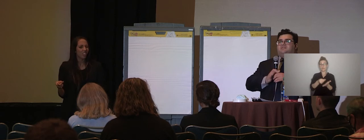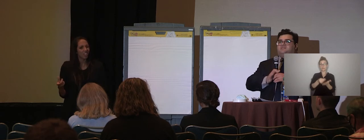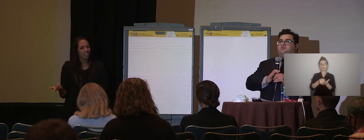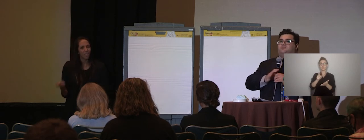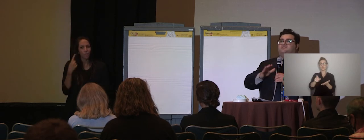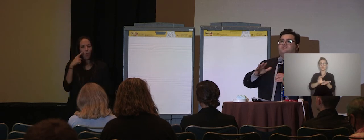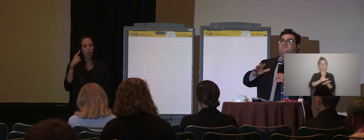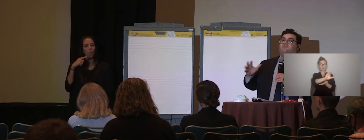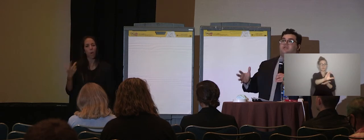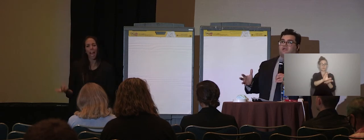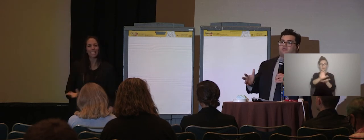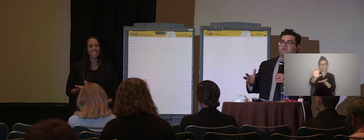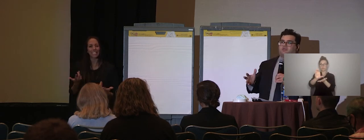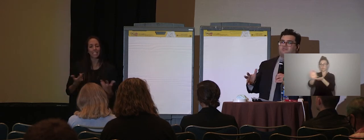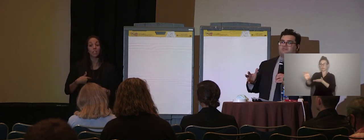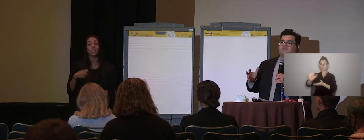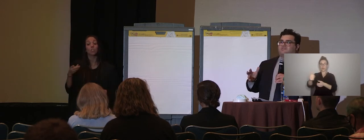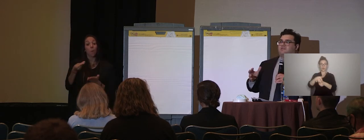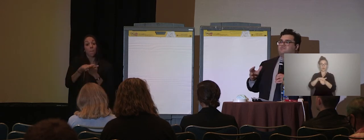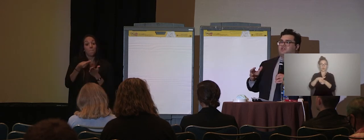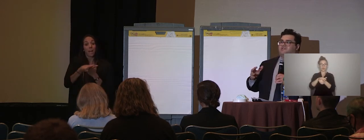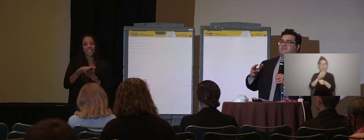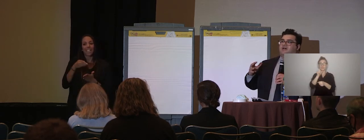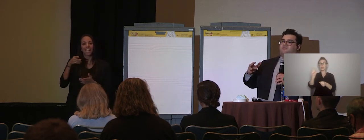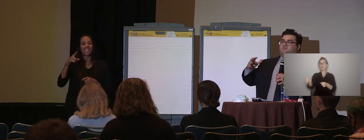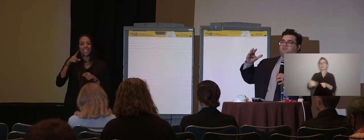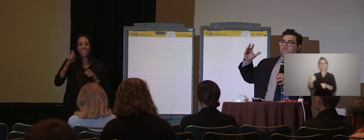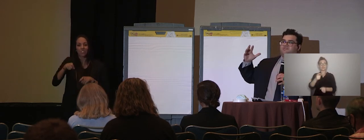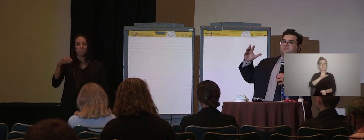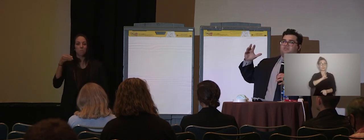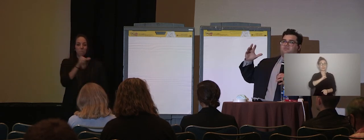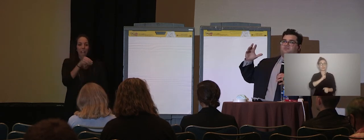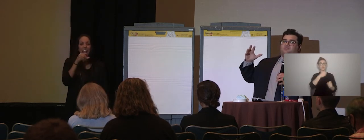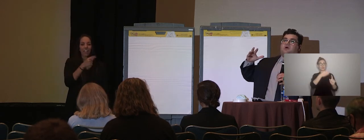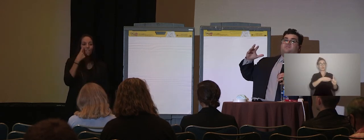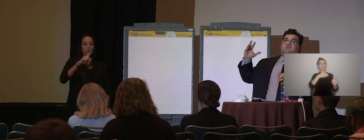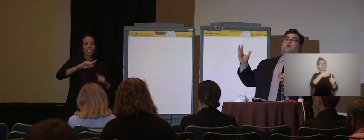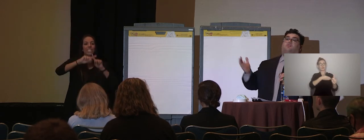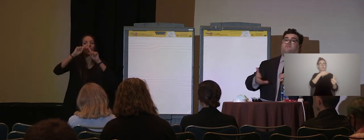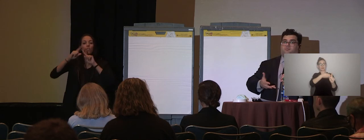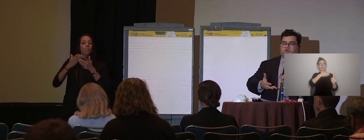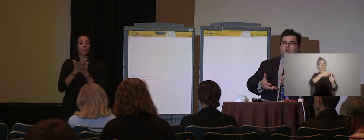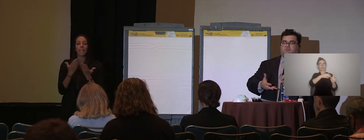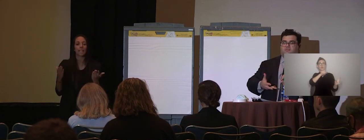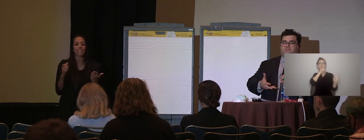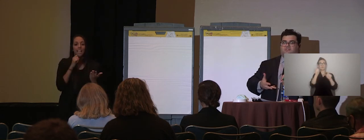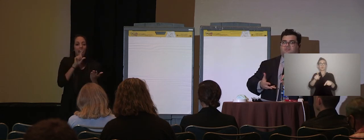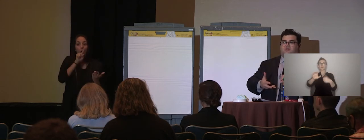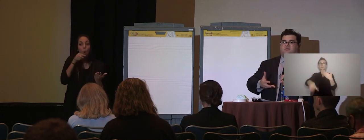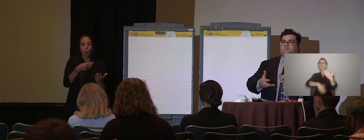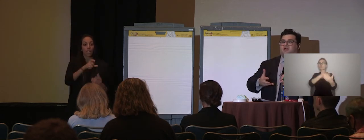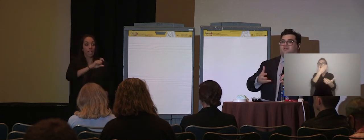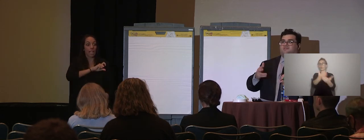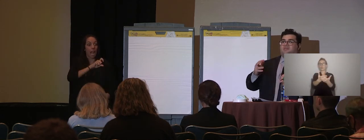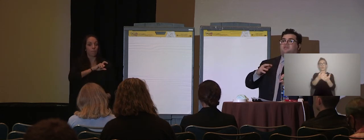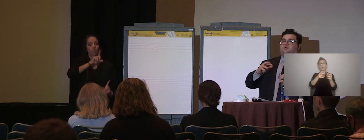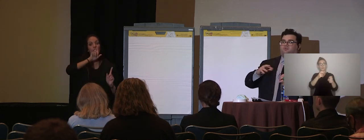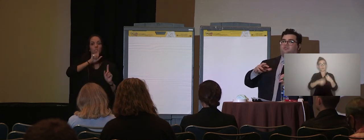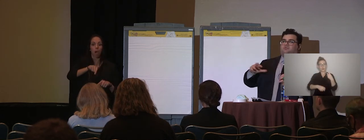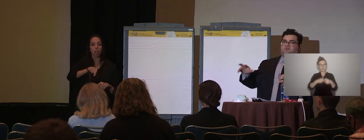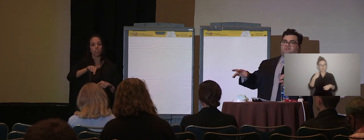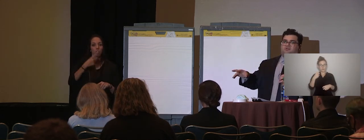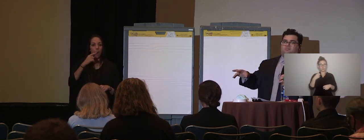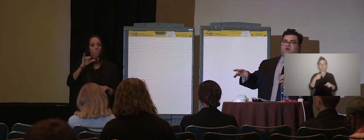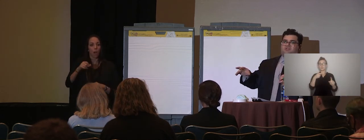funding needs to go to different areas instead of just having the police being the response to all of our problems, because they can